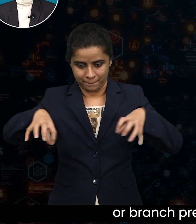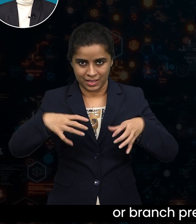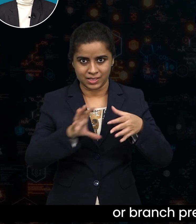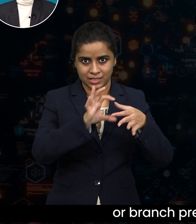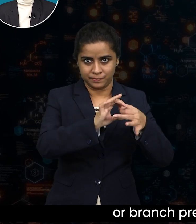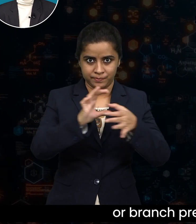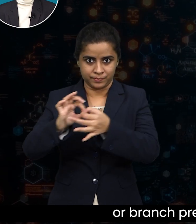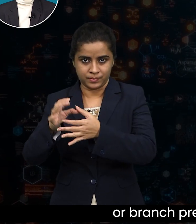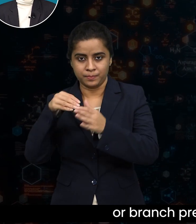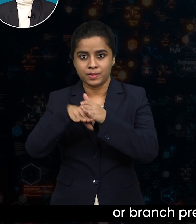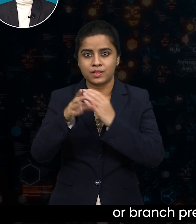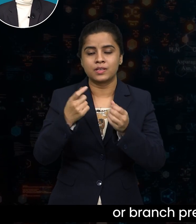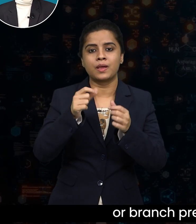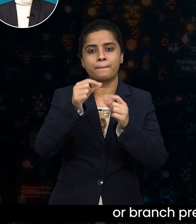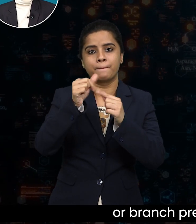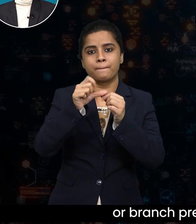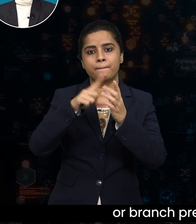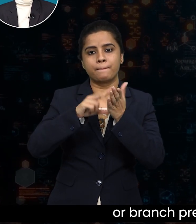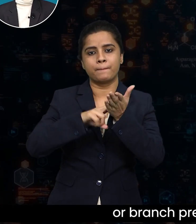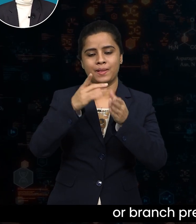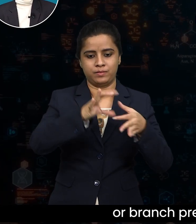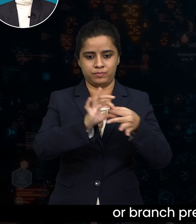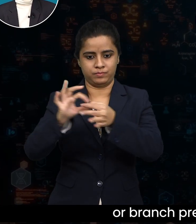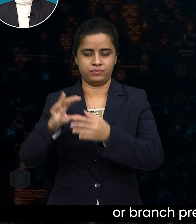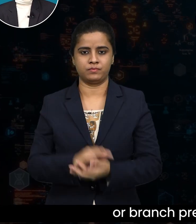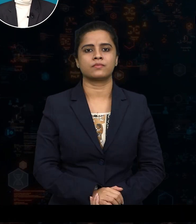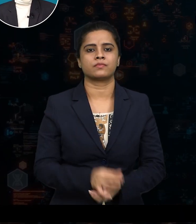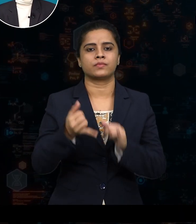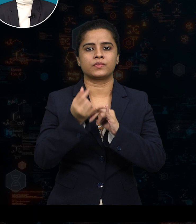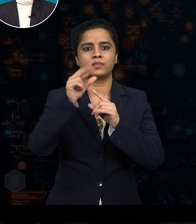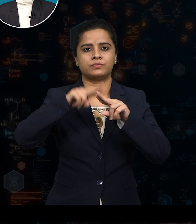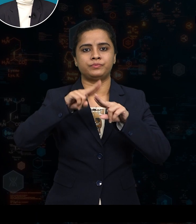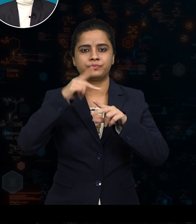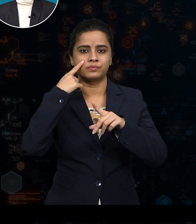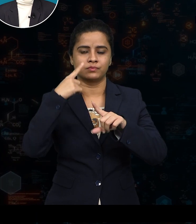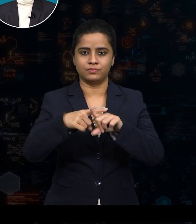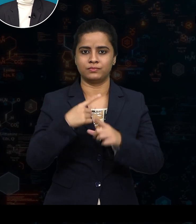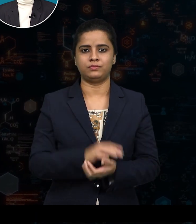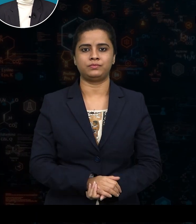chain. Suffix.